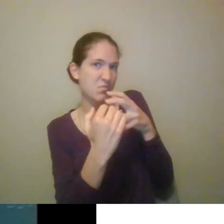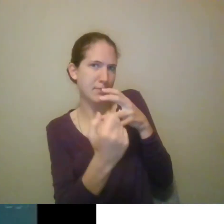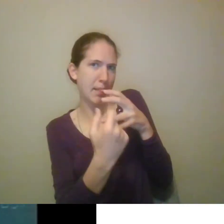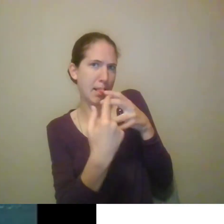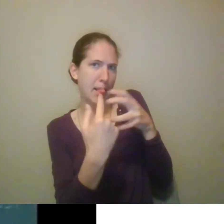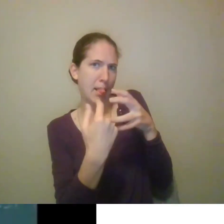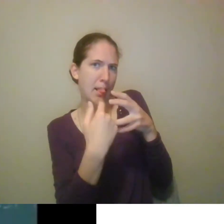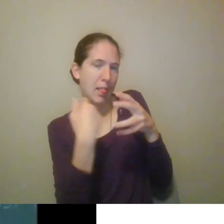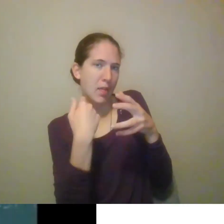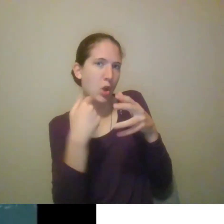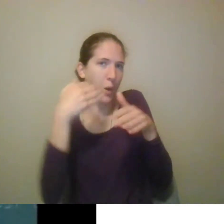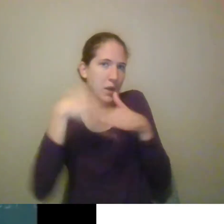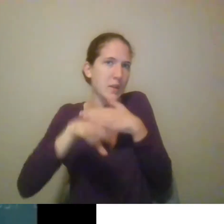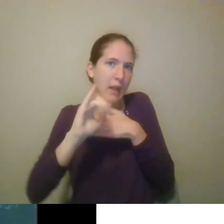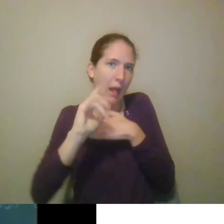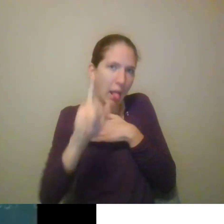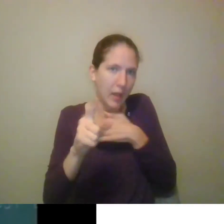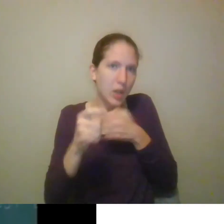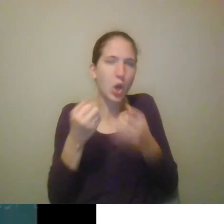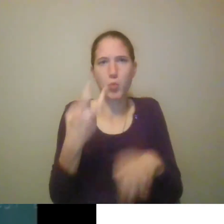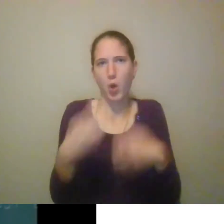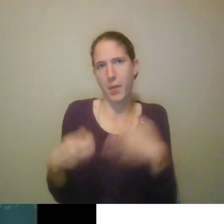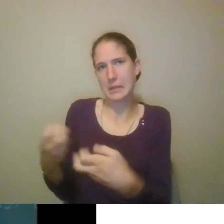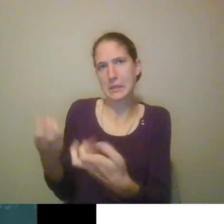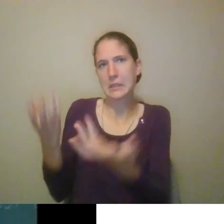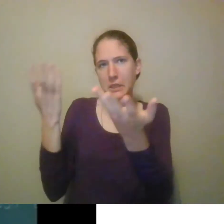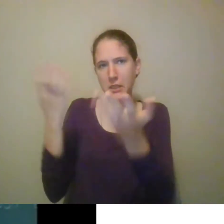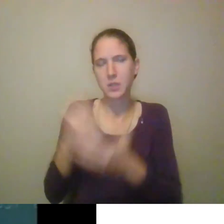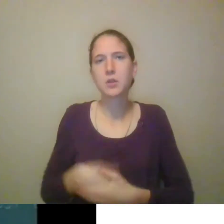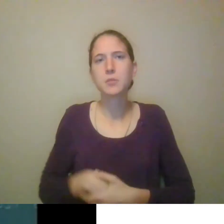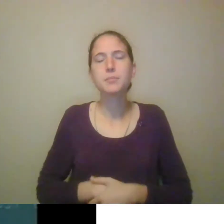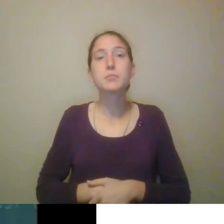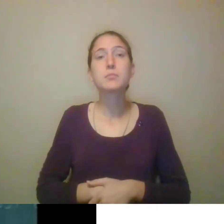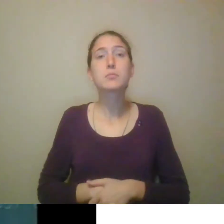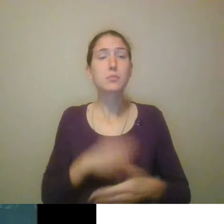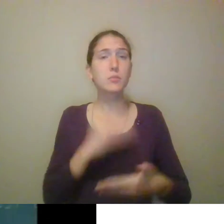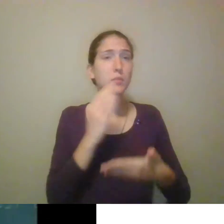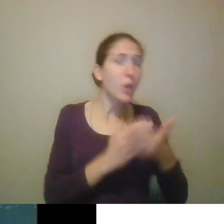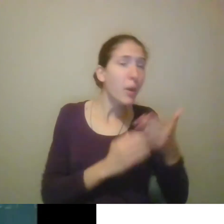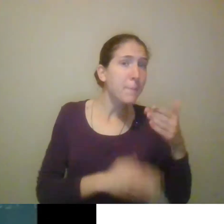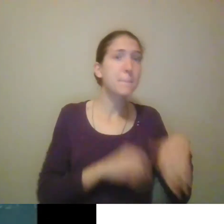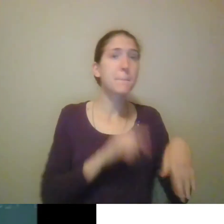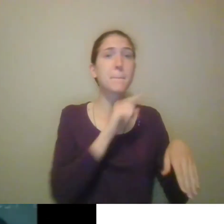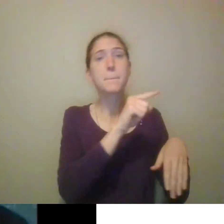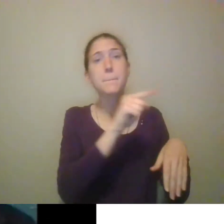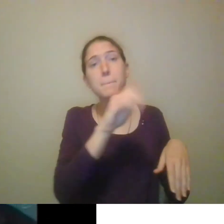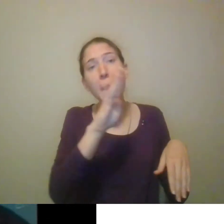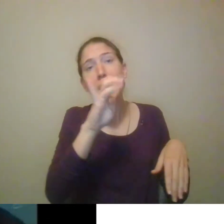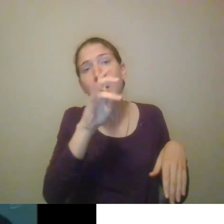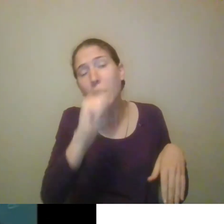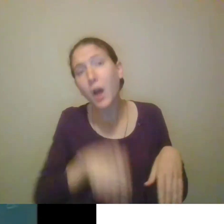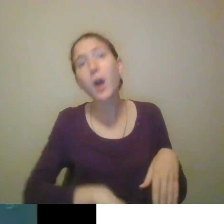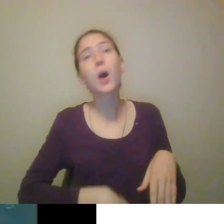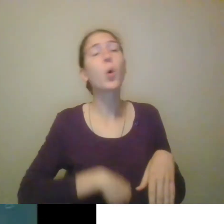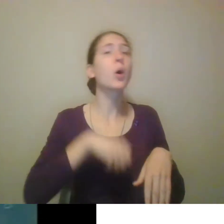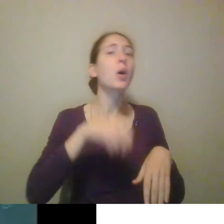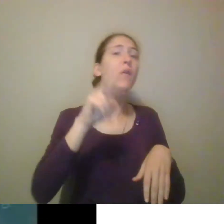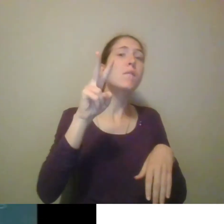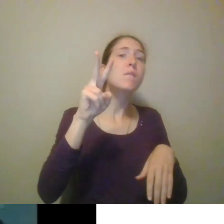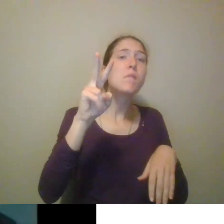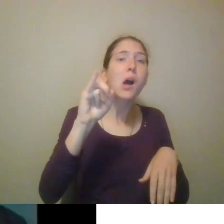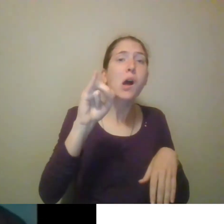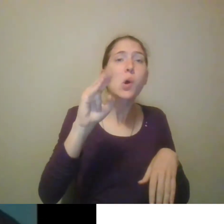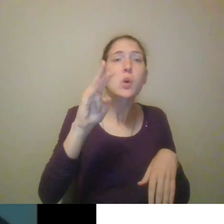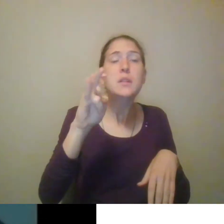problems that can arise. And actually, there are some bacteria, and there are some diseases, for example, a virus.